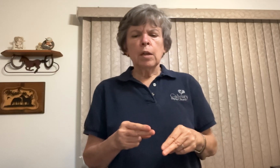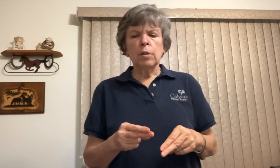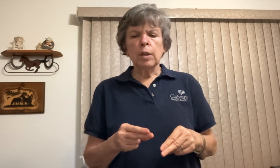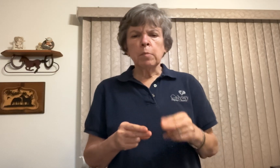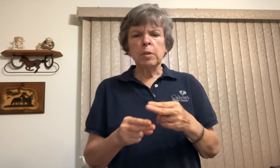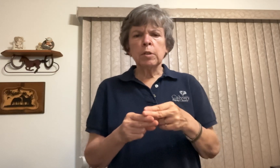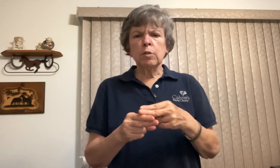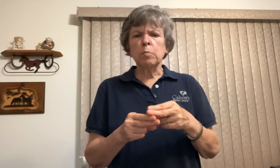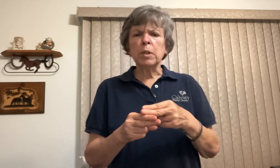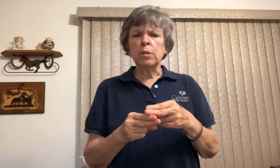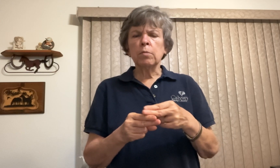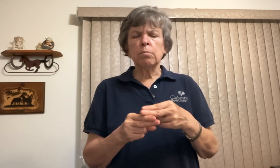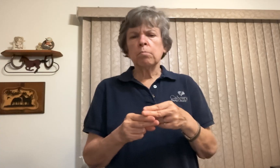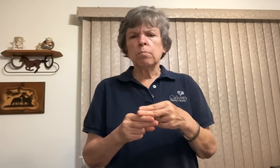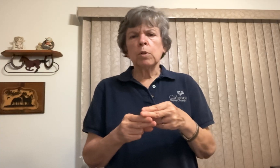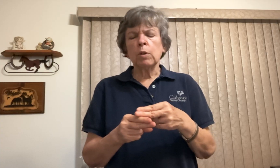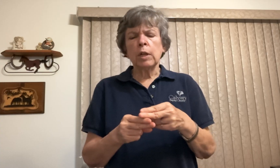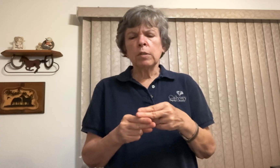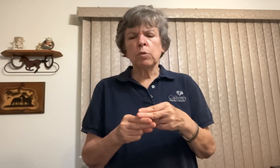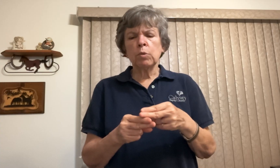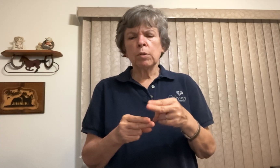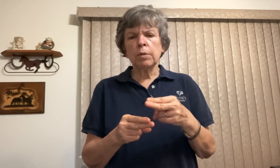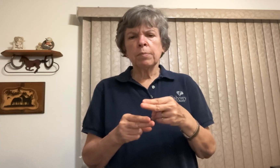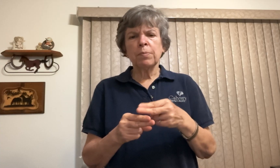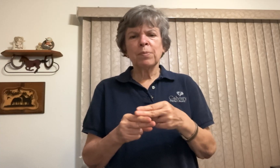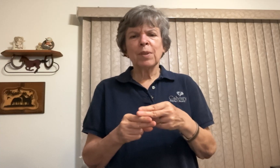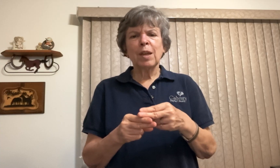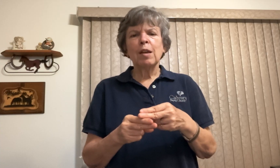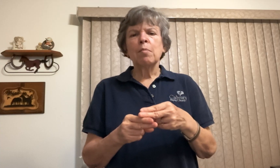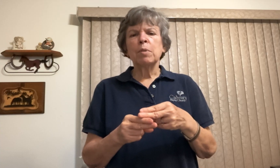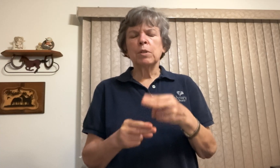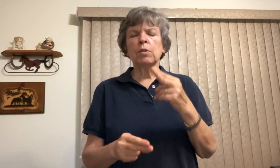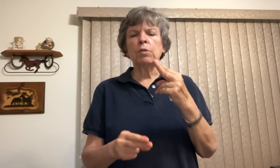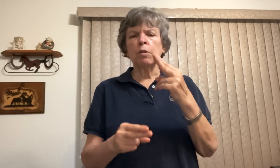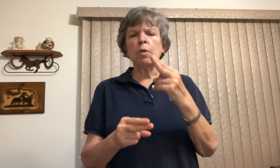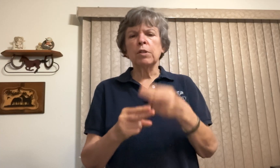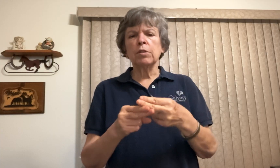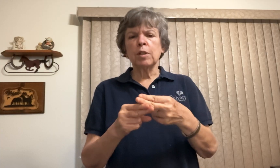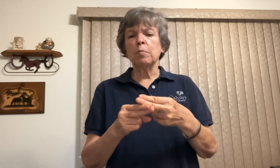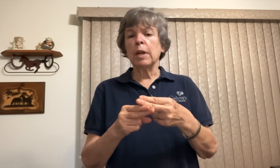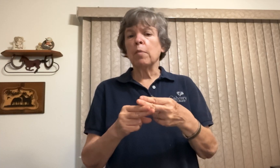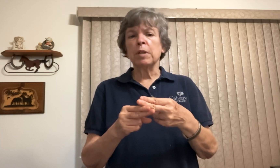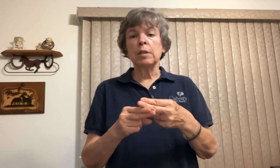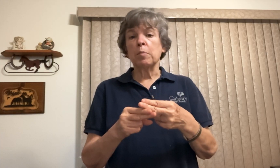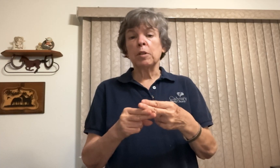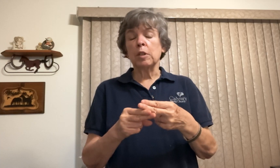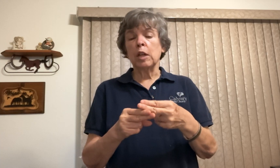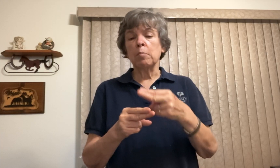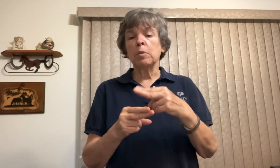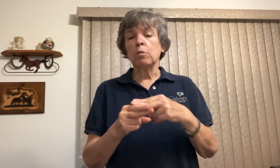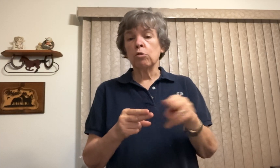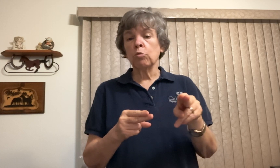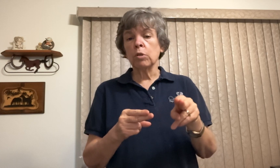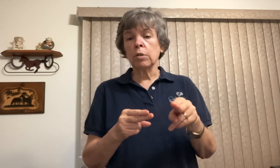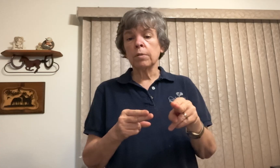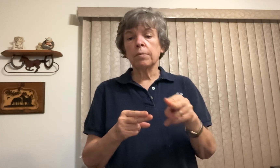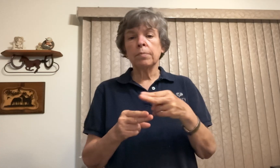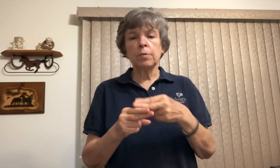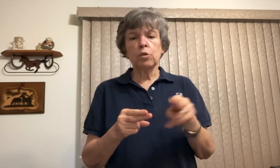Okay, because this could mean all kinds of short. But you don't want to just come down because that means name. So short, short.